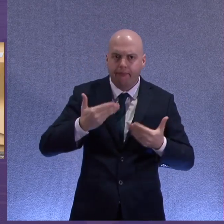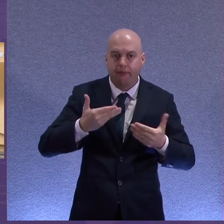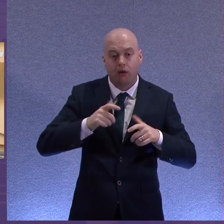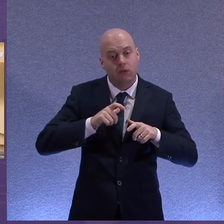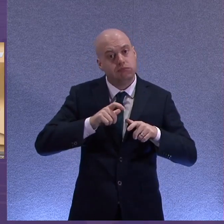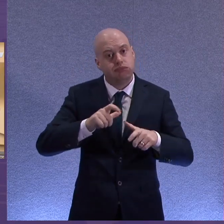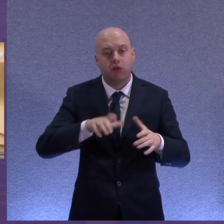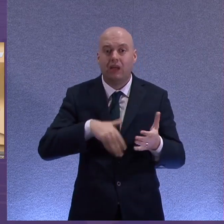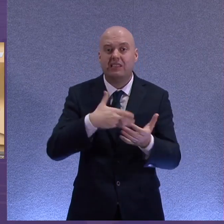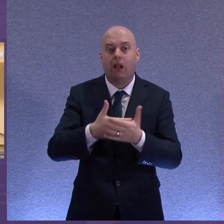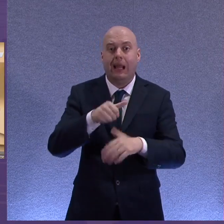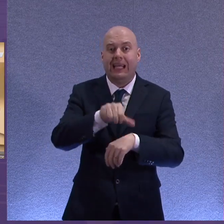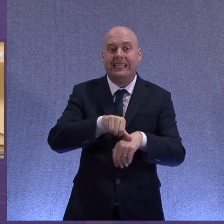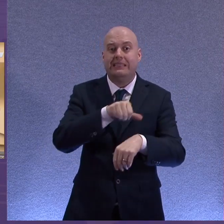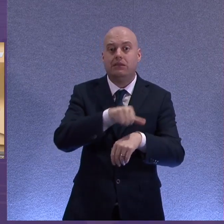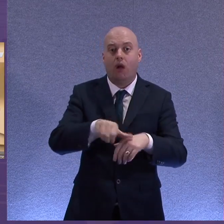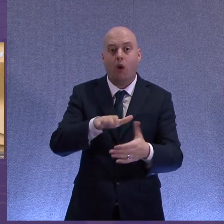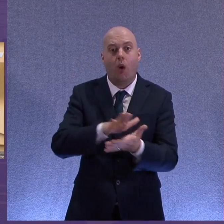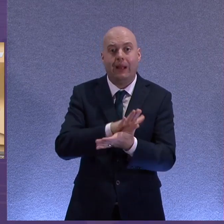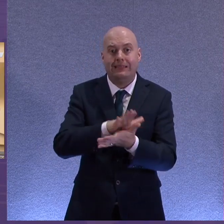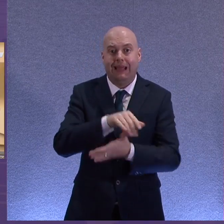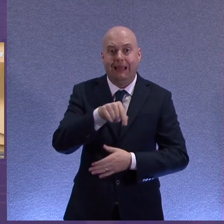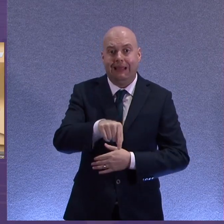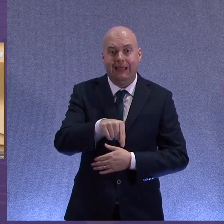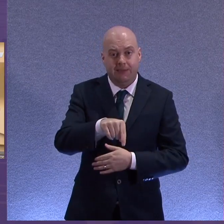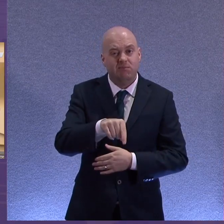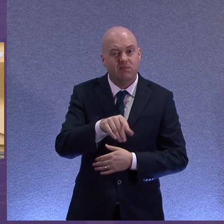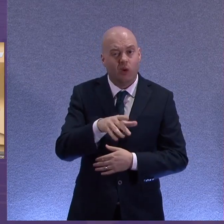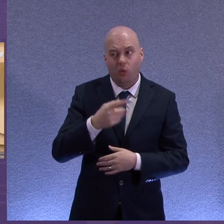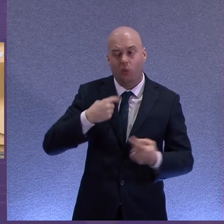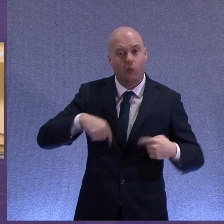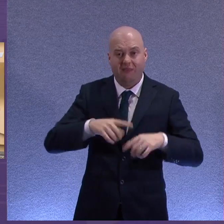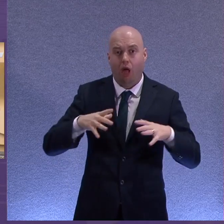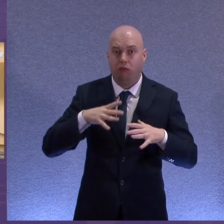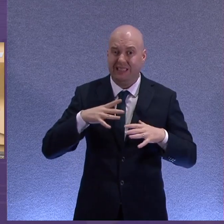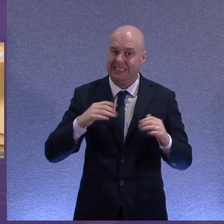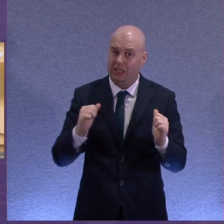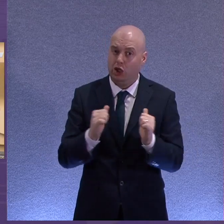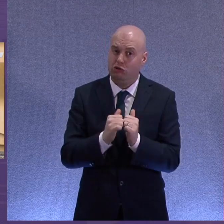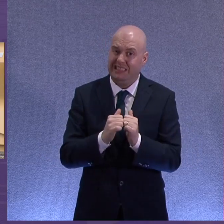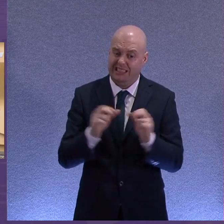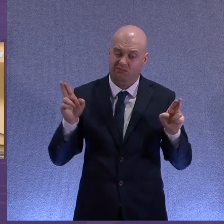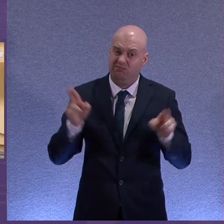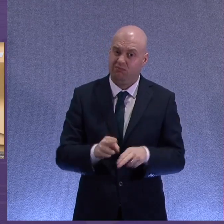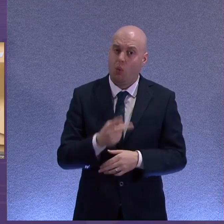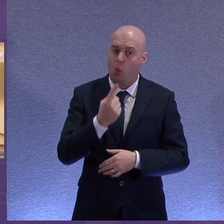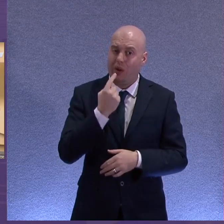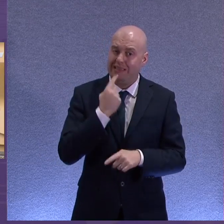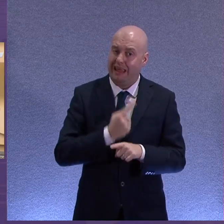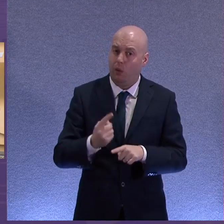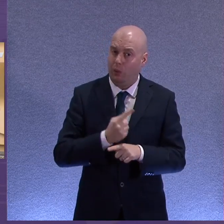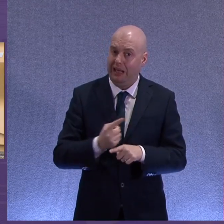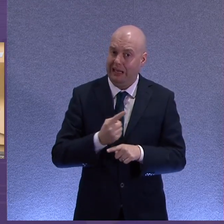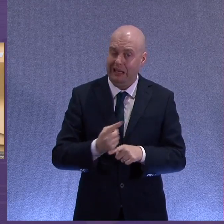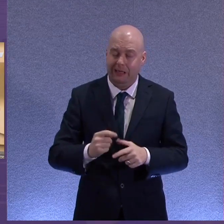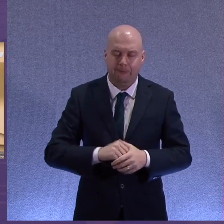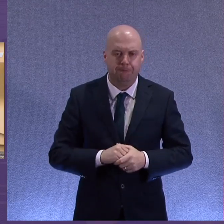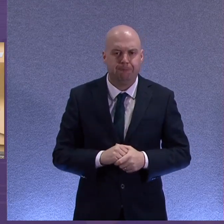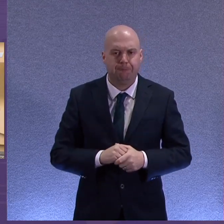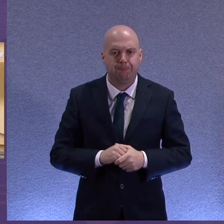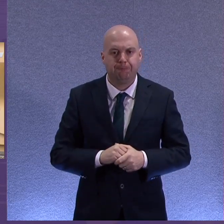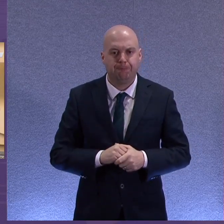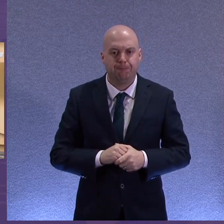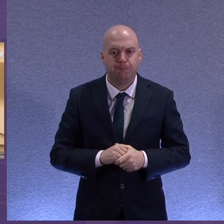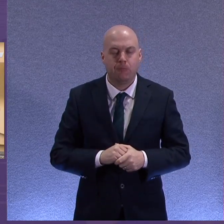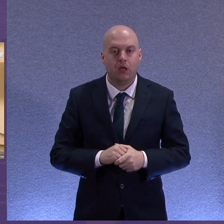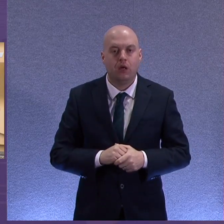least, Parliament will now only meet for 1 day per week rather than 3. Presiding Officer, I want to conclude with a basic point. The